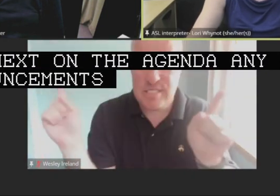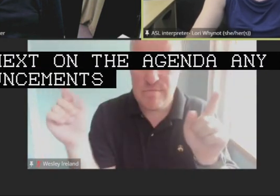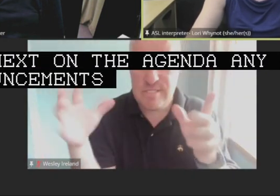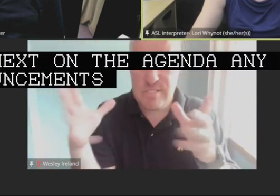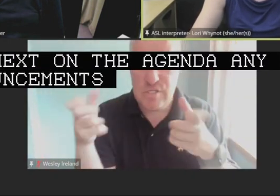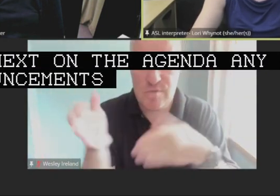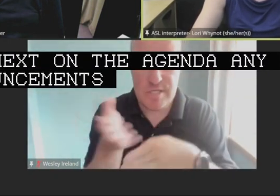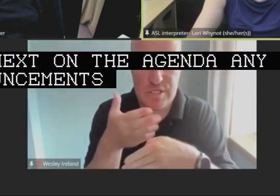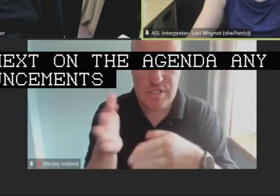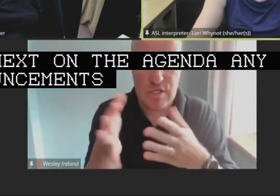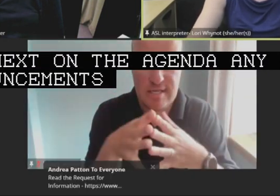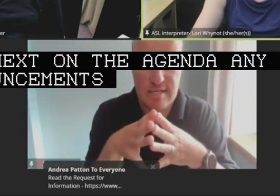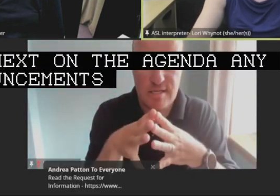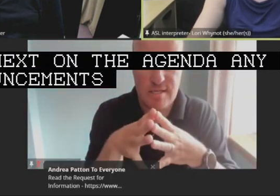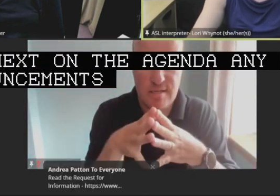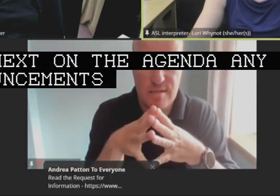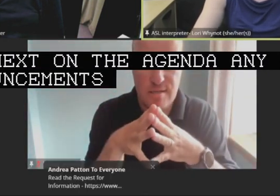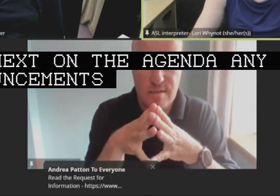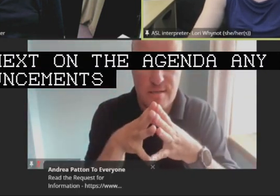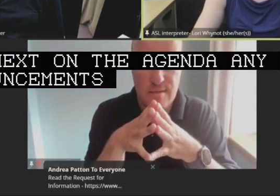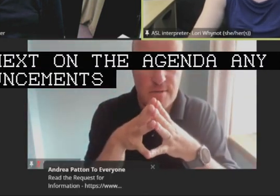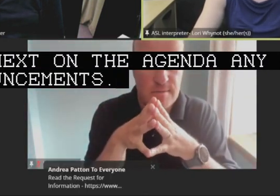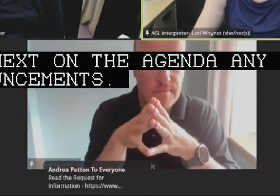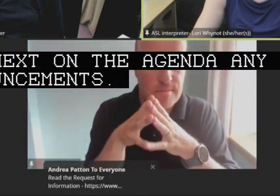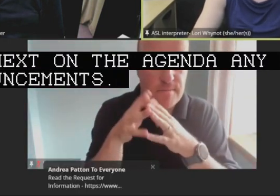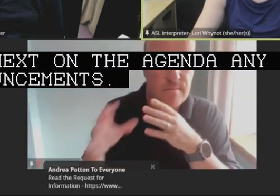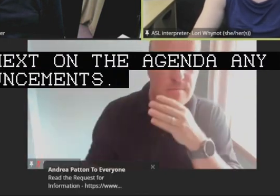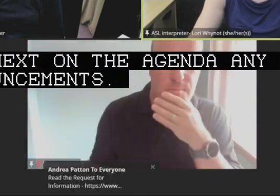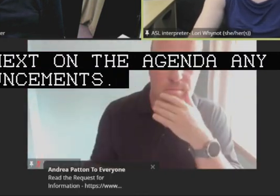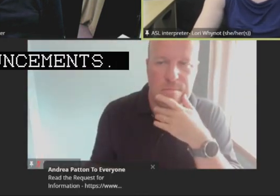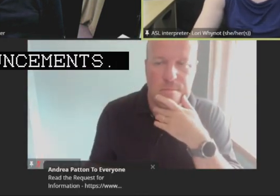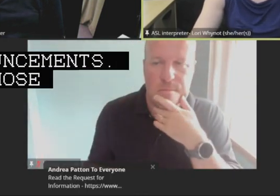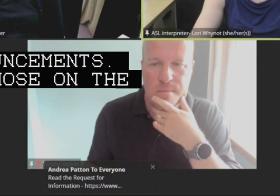Does anyone on the board have any announcements to share?